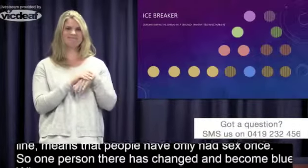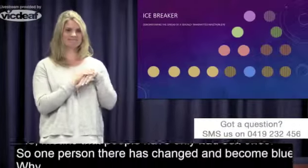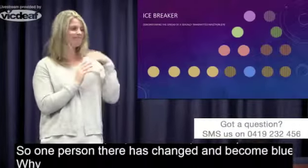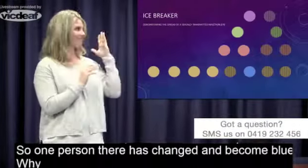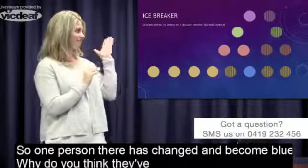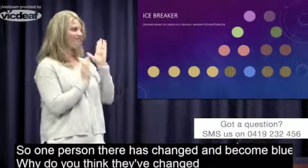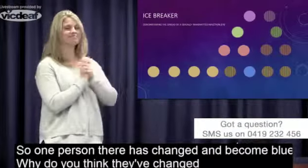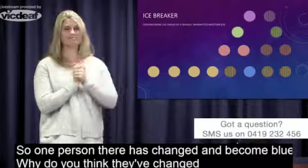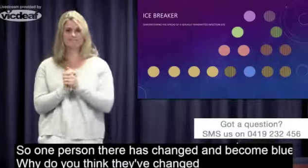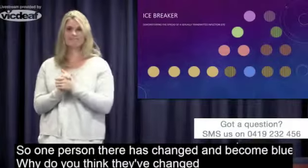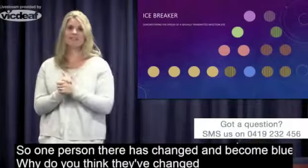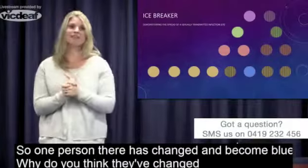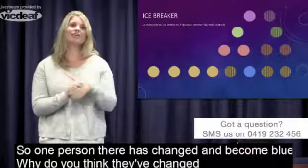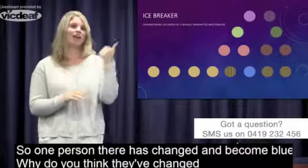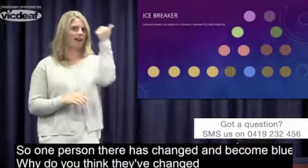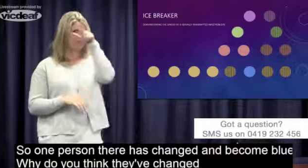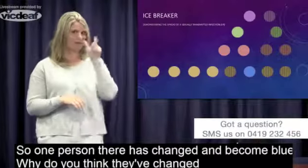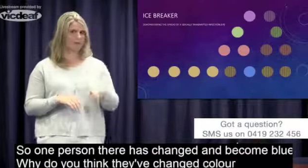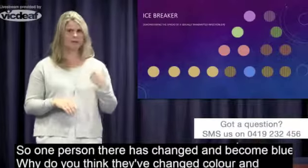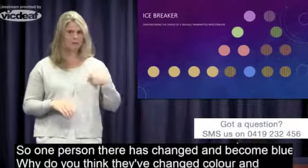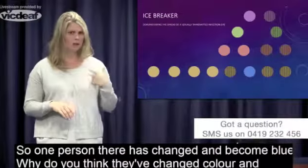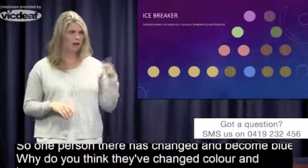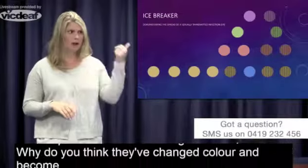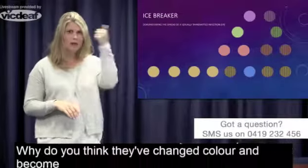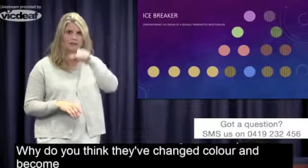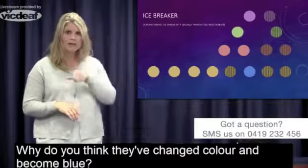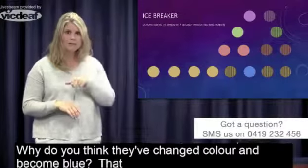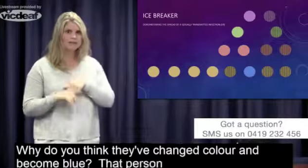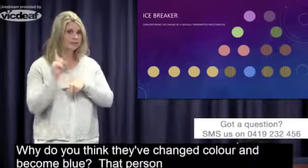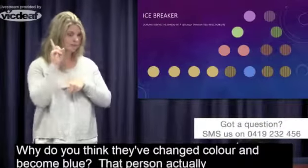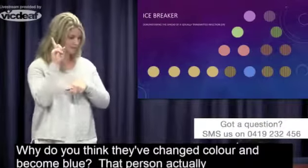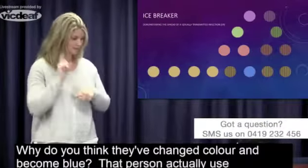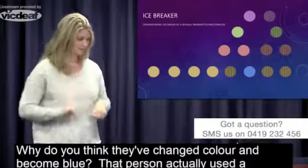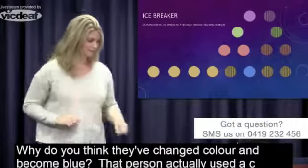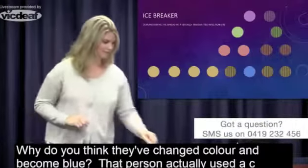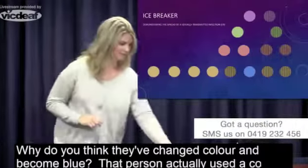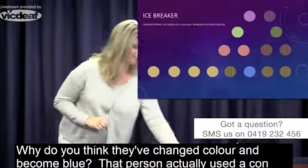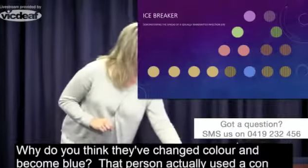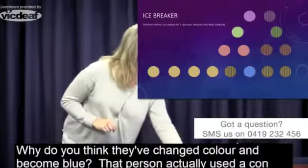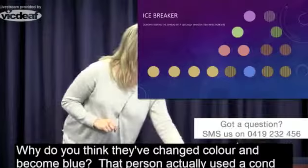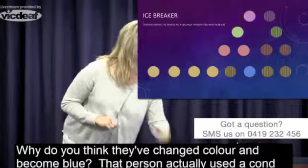used a condom during sex. That person was quite intelligent. and I'll explain